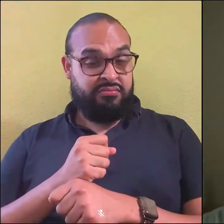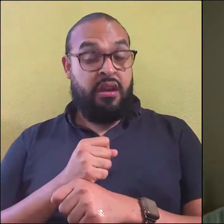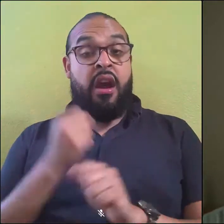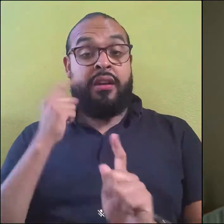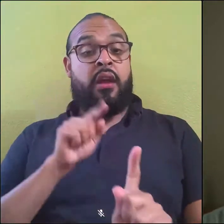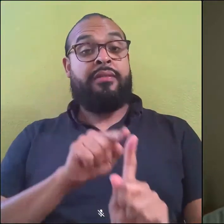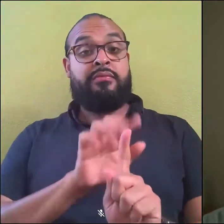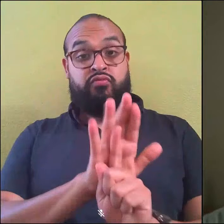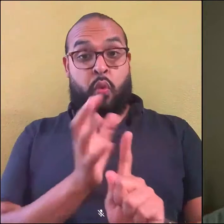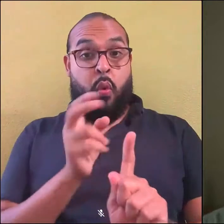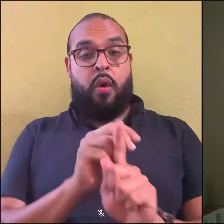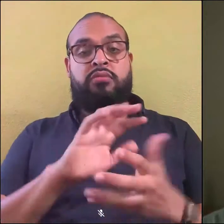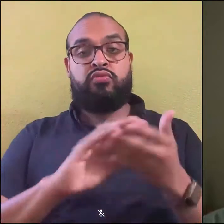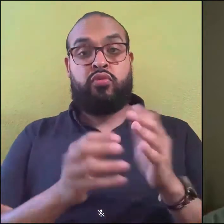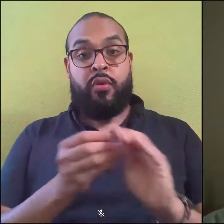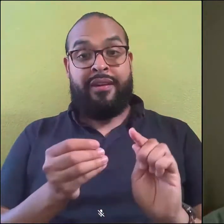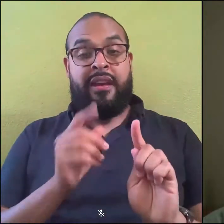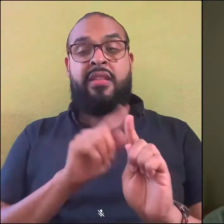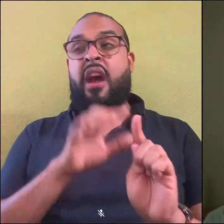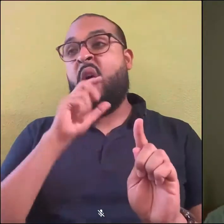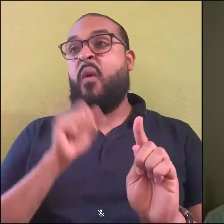it's 400,000 years long.